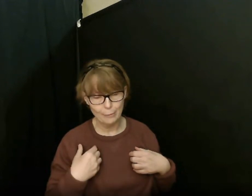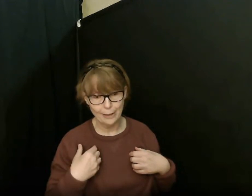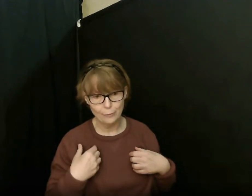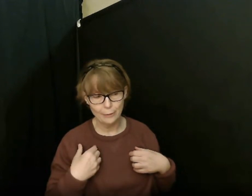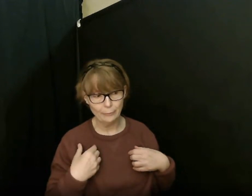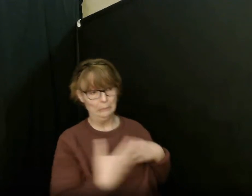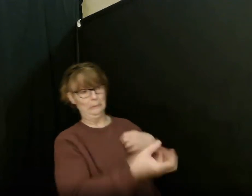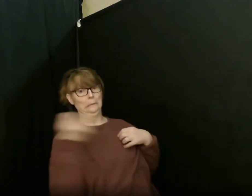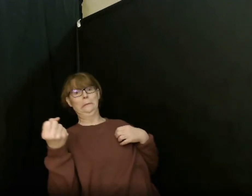do this?